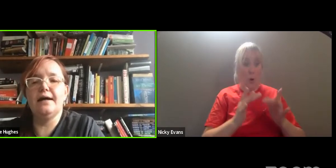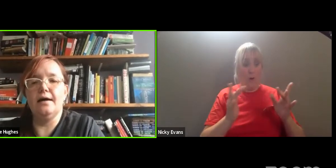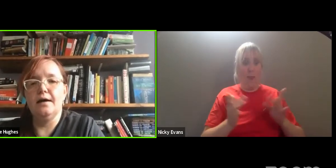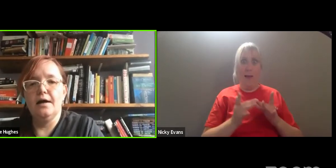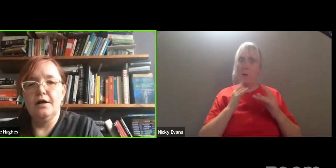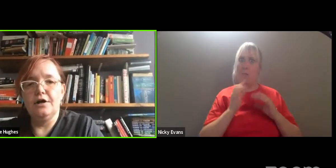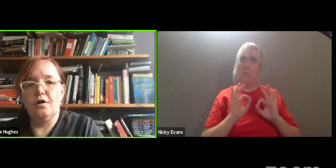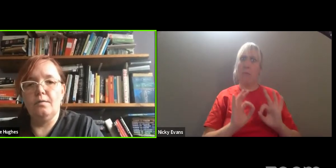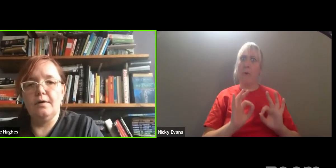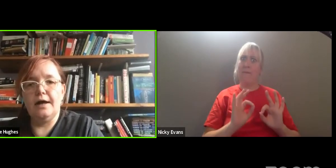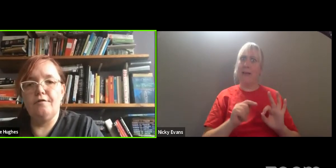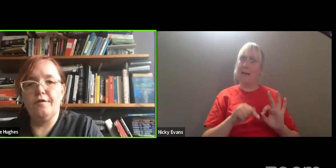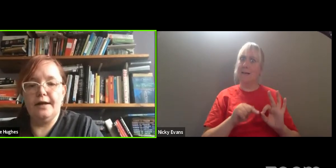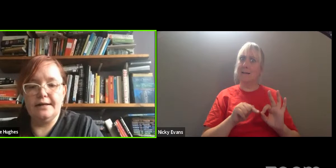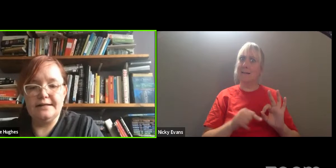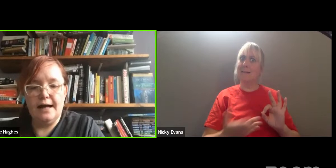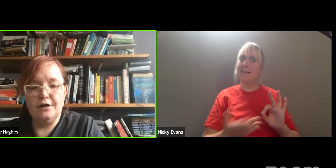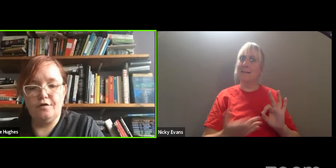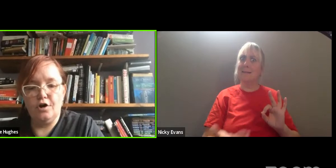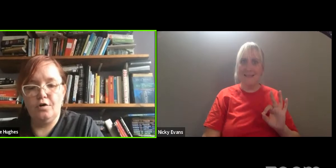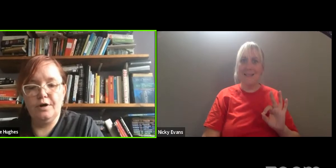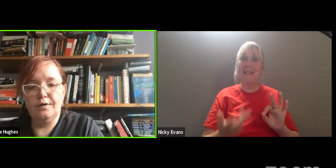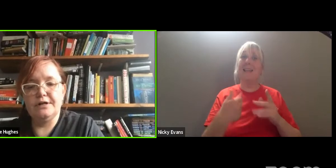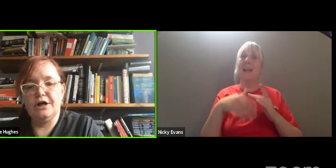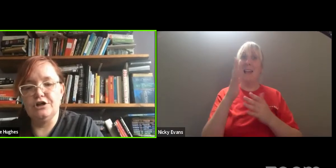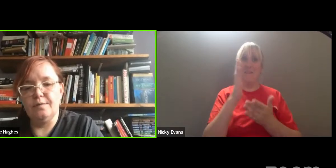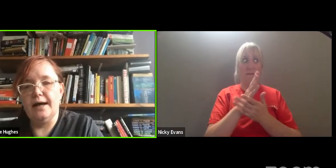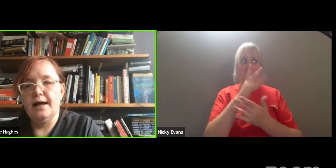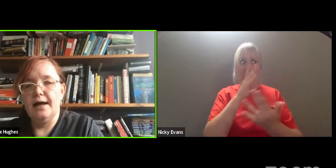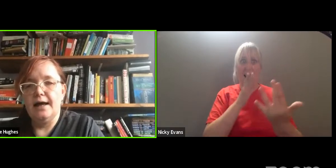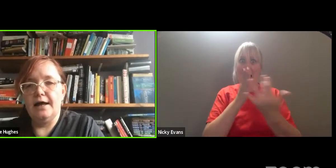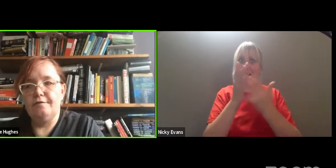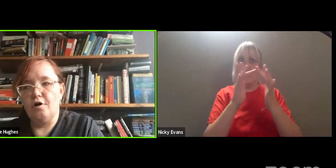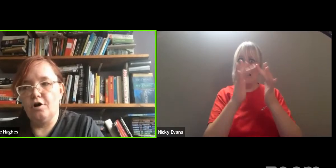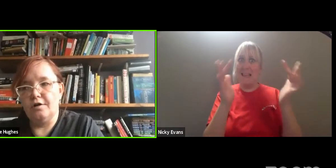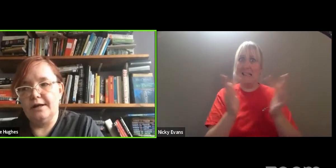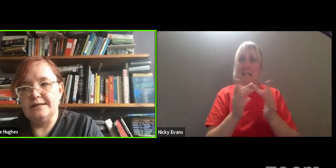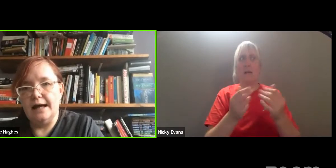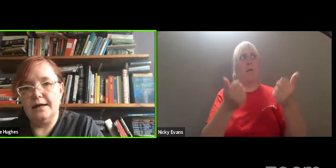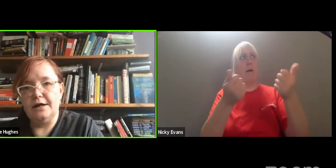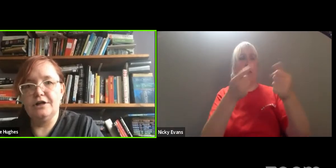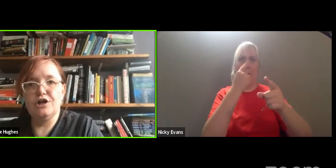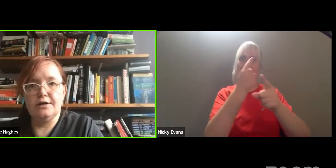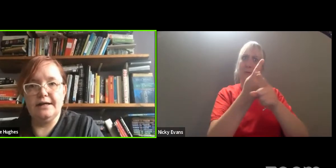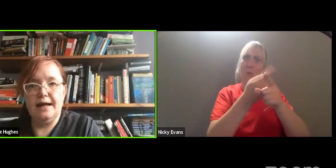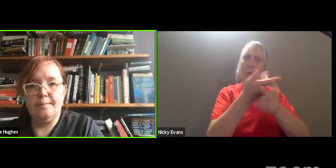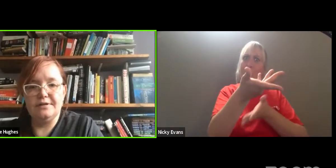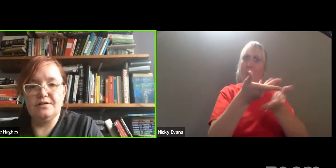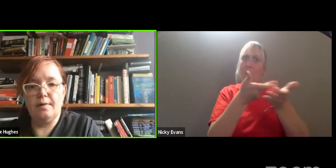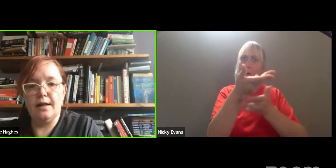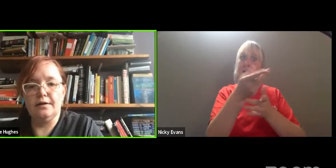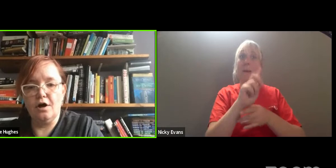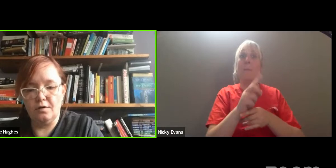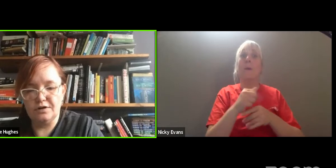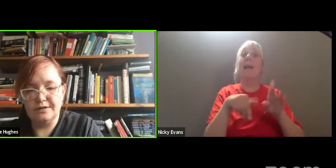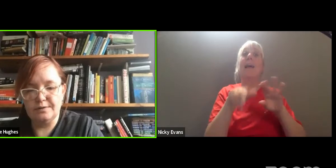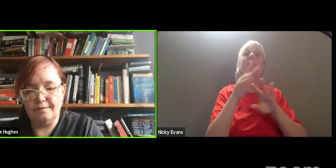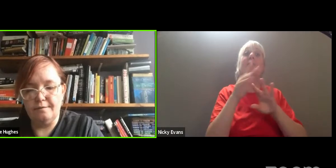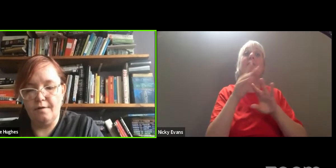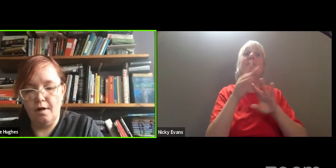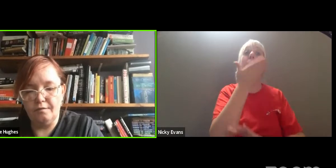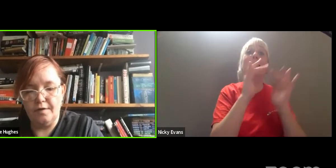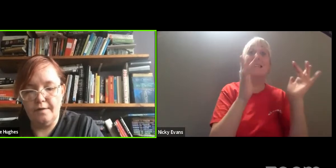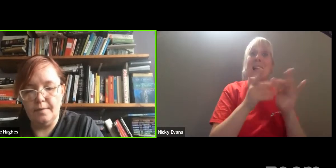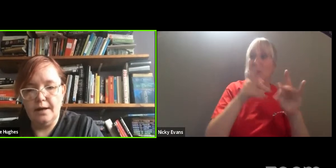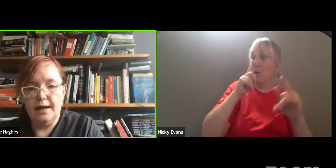perfect, isn't it? You know, if you're on the internet and you've got a computer, you can do it. If you've not got the internet, you can talk to your neighbours as well, you know. So it's a